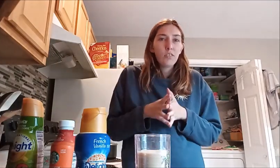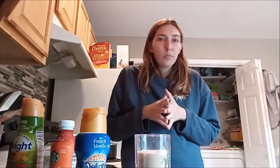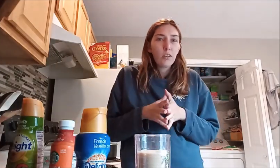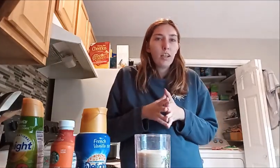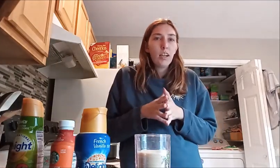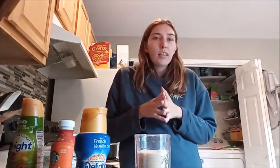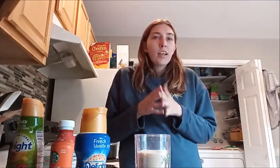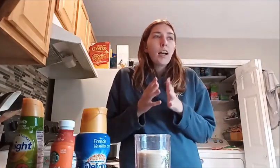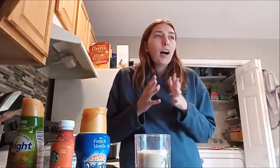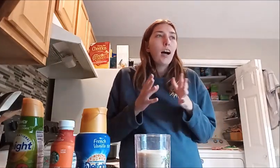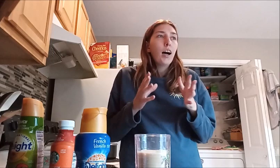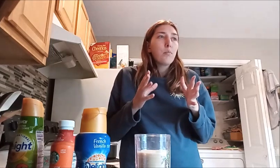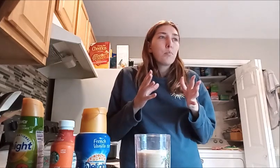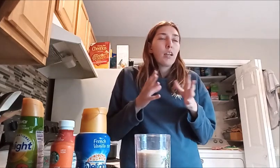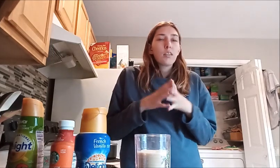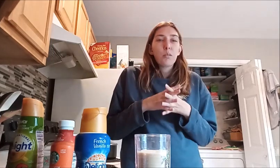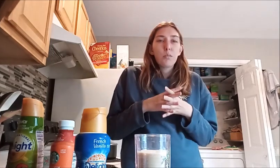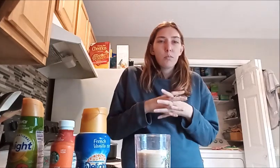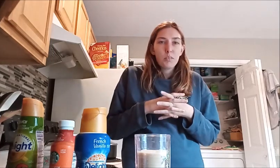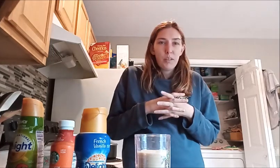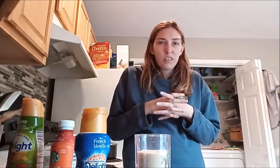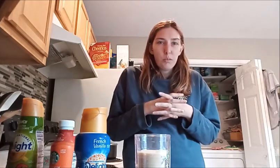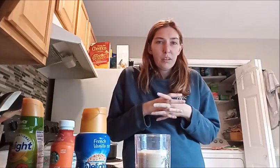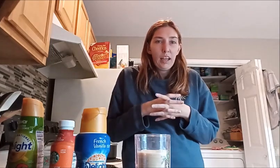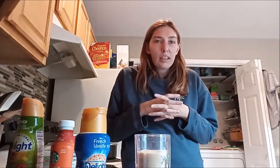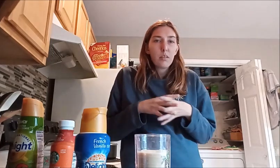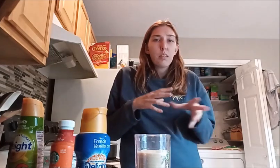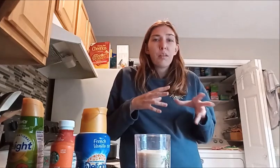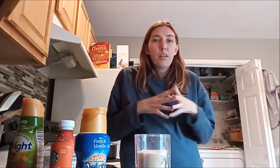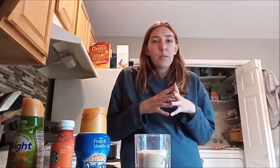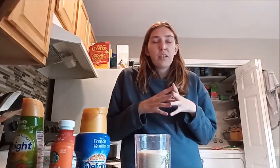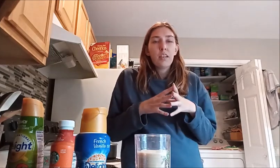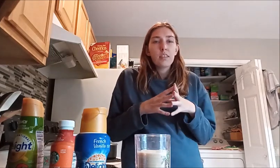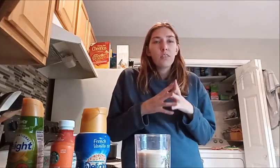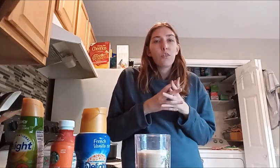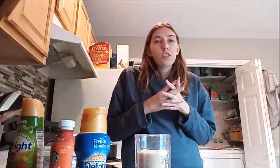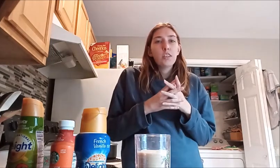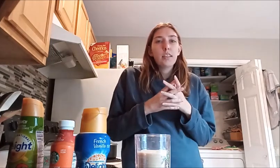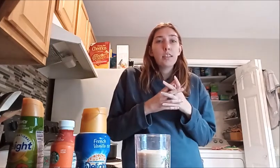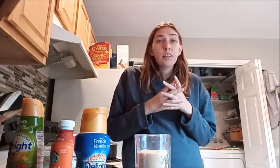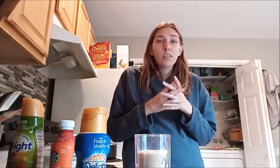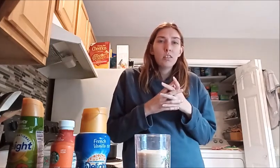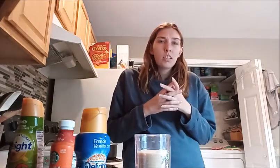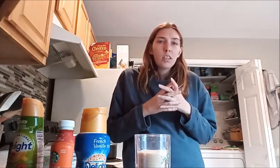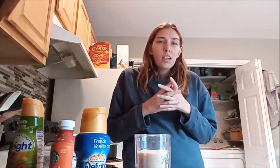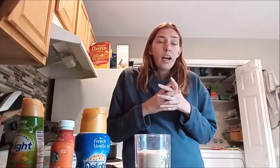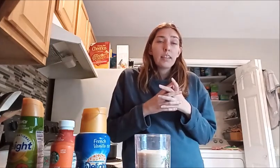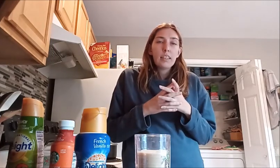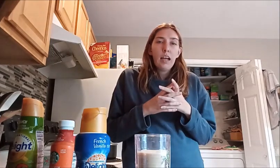filming or not. But I'm going to be spending time with my dad and my family because unfortunately I did lose